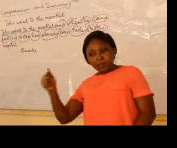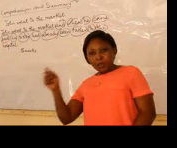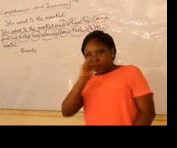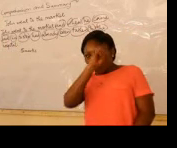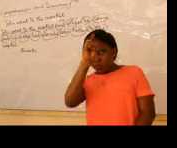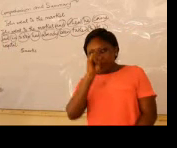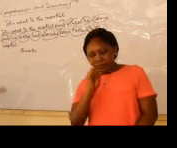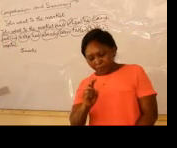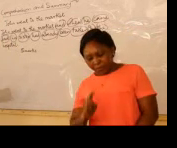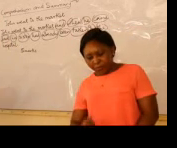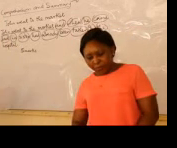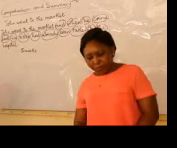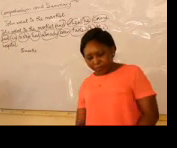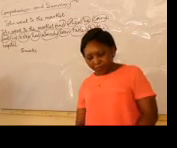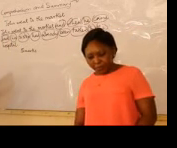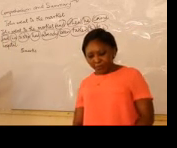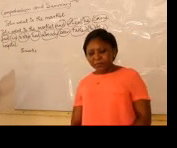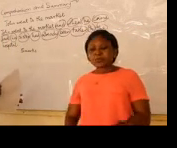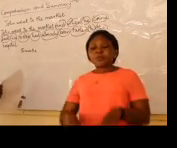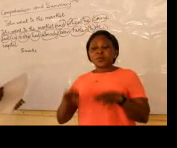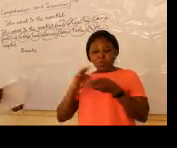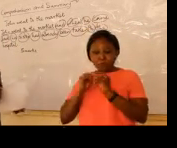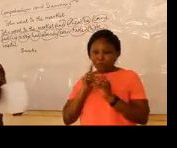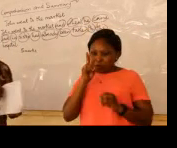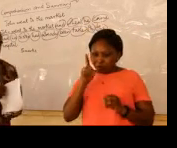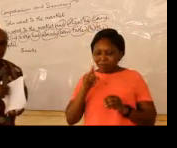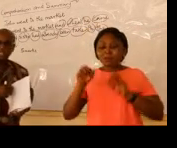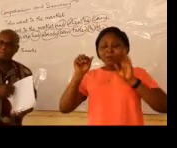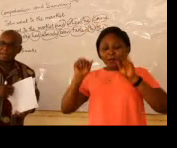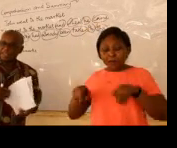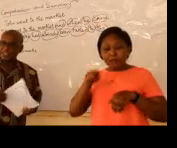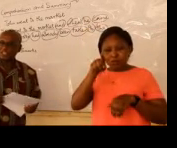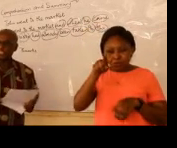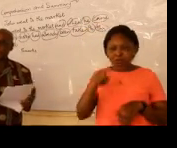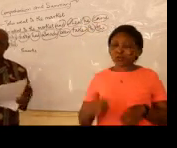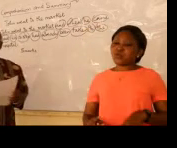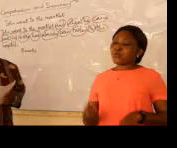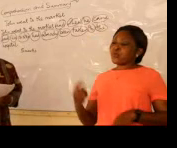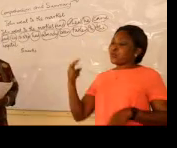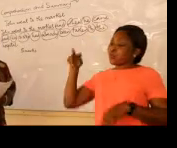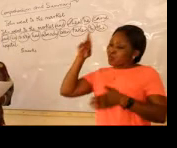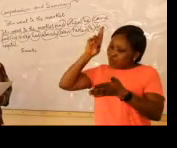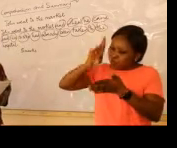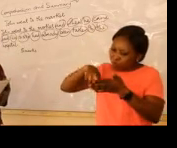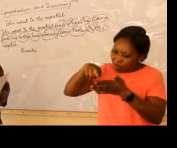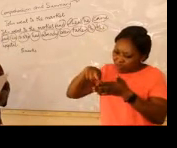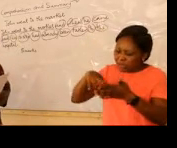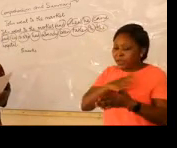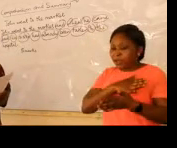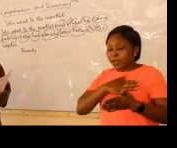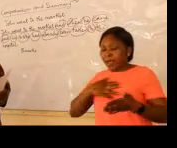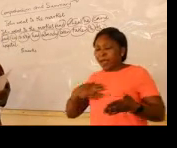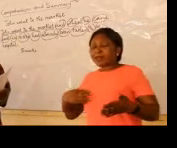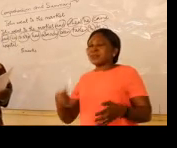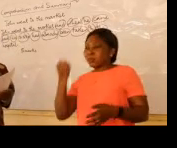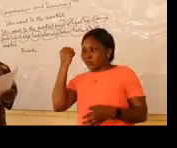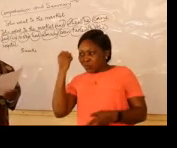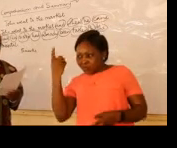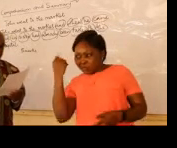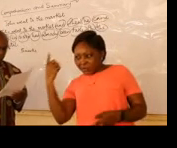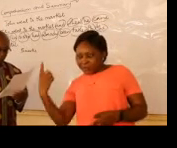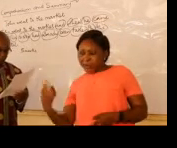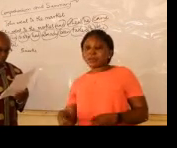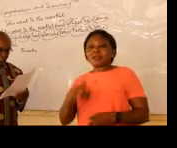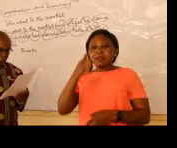questions? Can you read properly a passage and understand